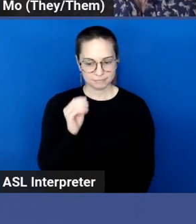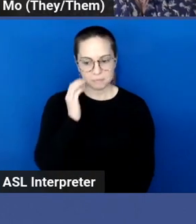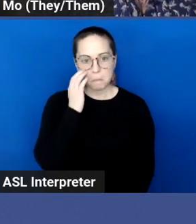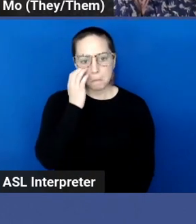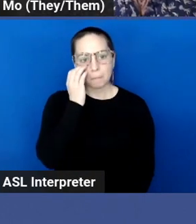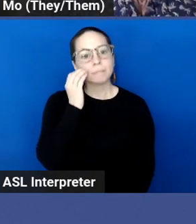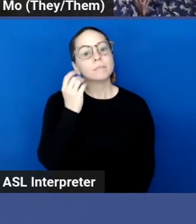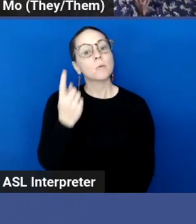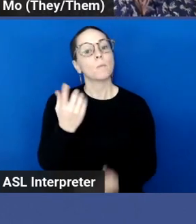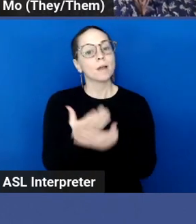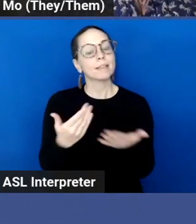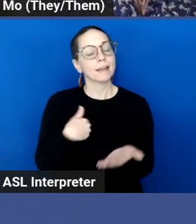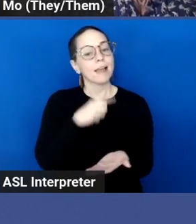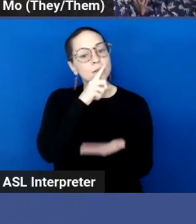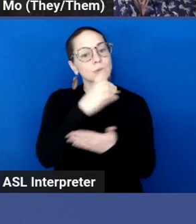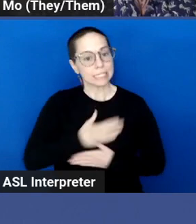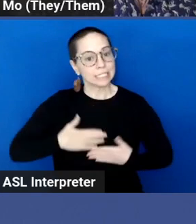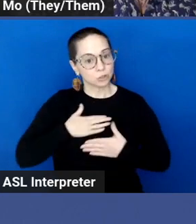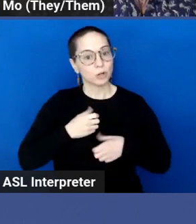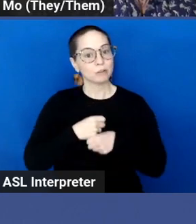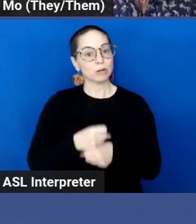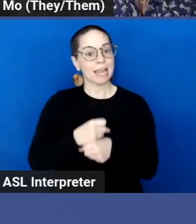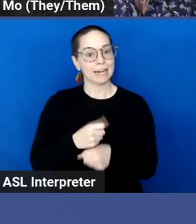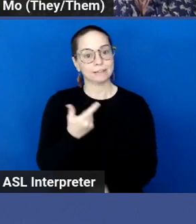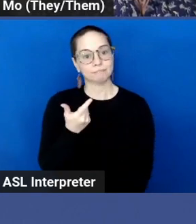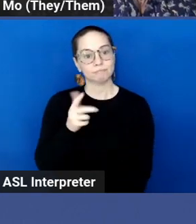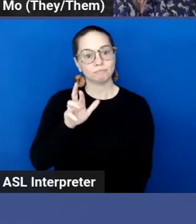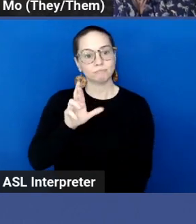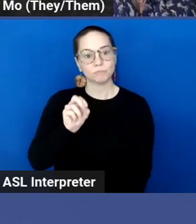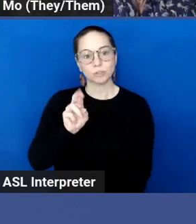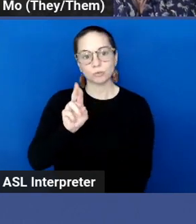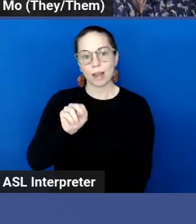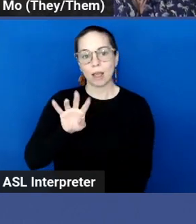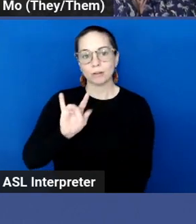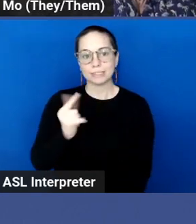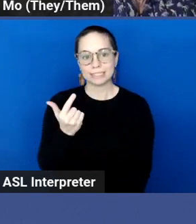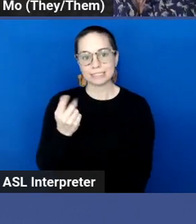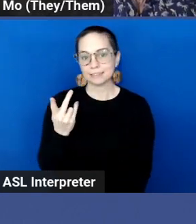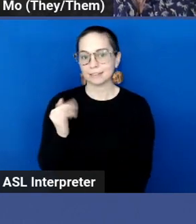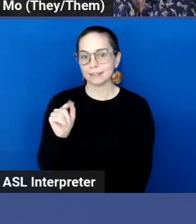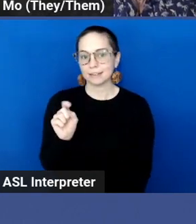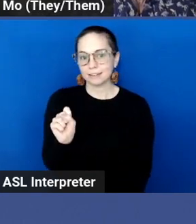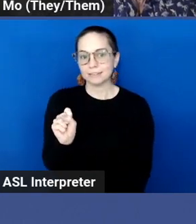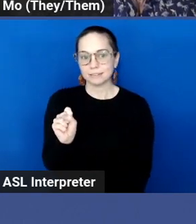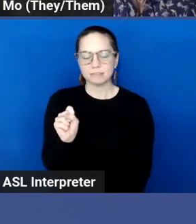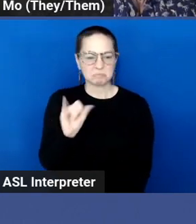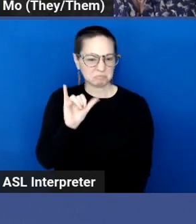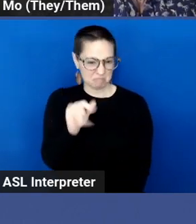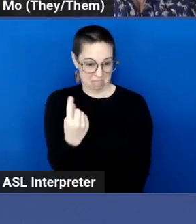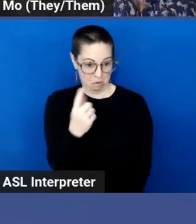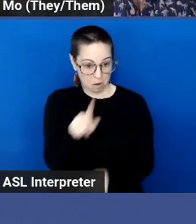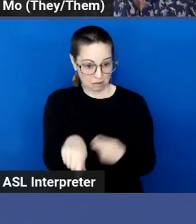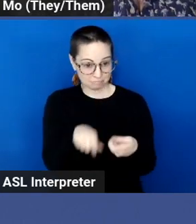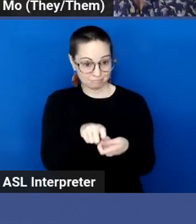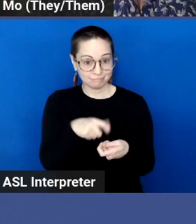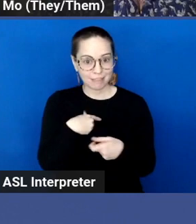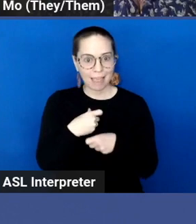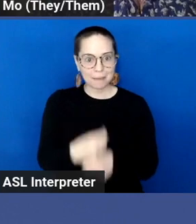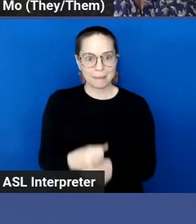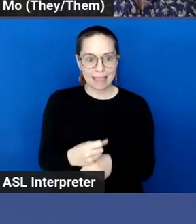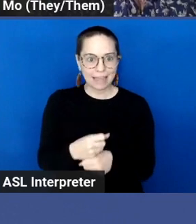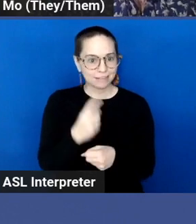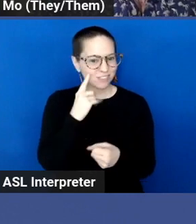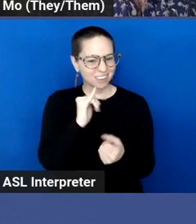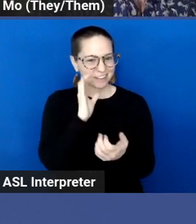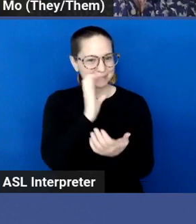One of the things that I really enjoy creating is grounding kits. This particular grounding kit that I created in the photo is